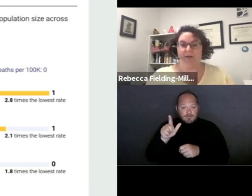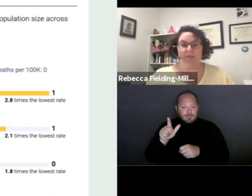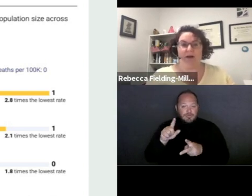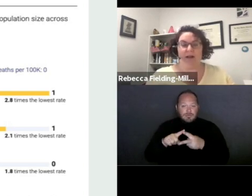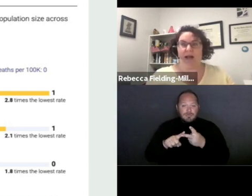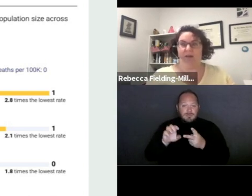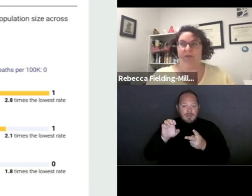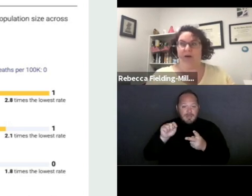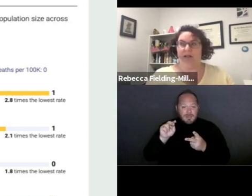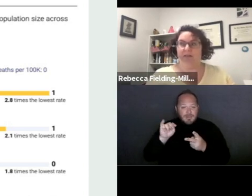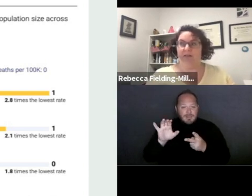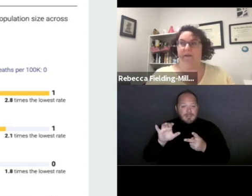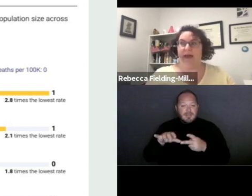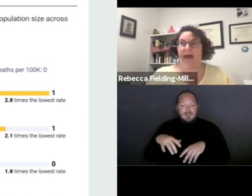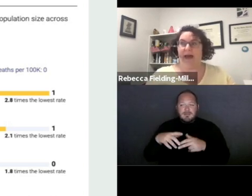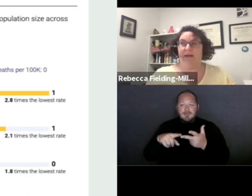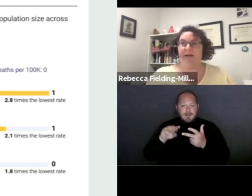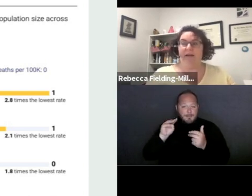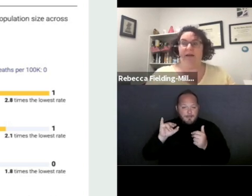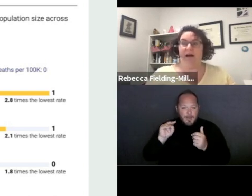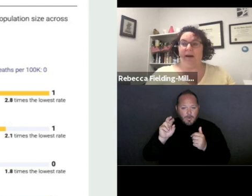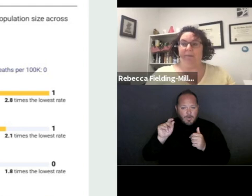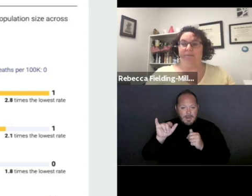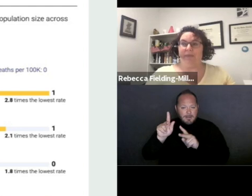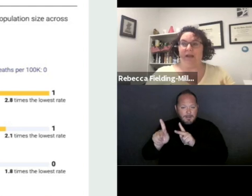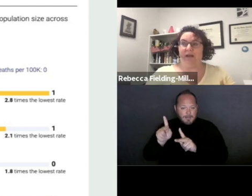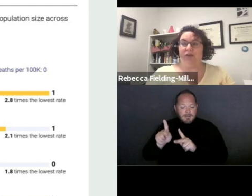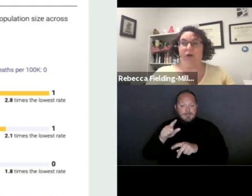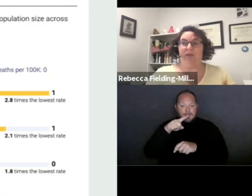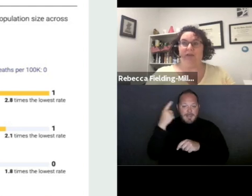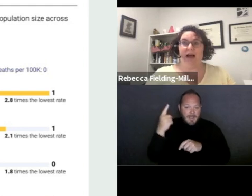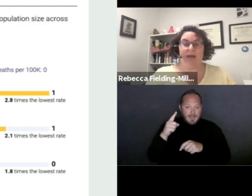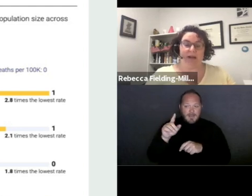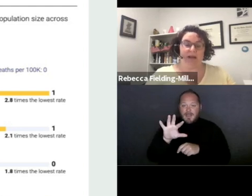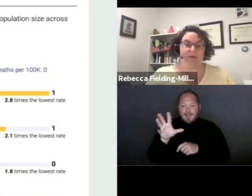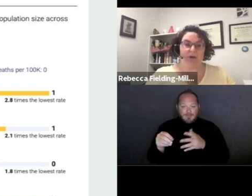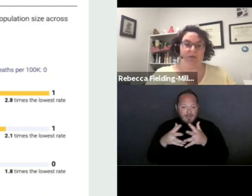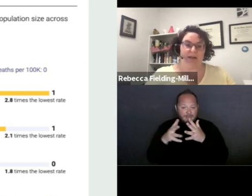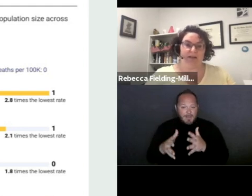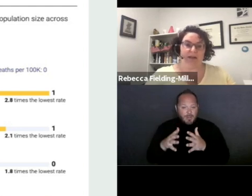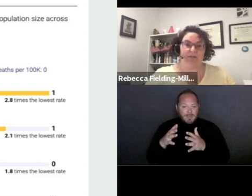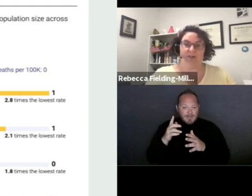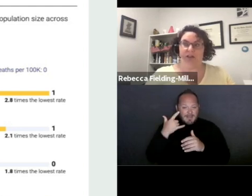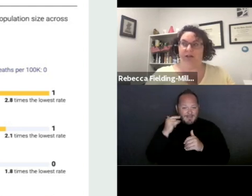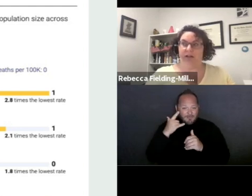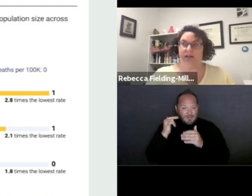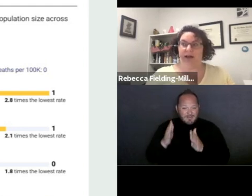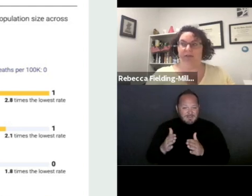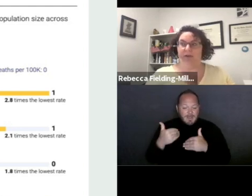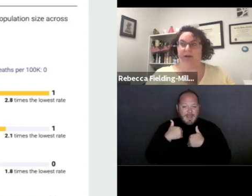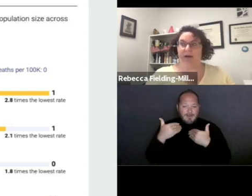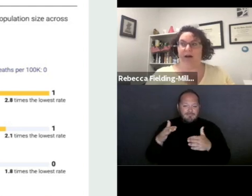Black and African American Californians had an enormously high rate of COVID-19 infection